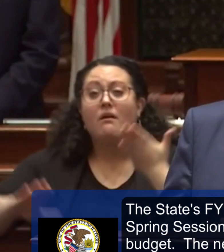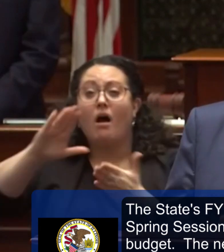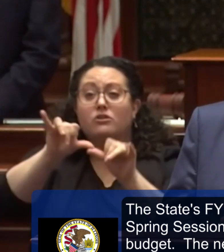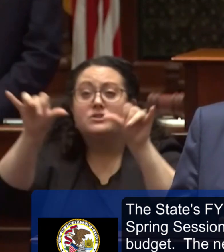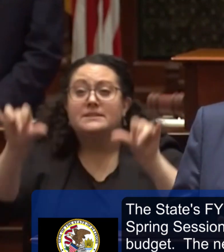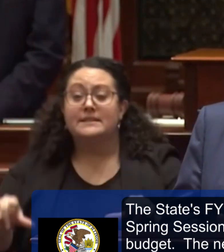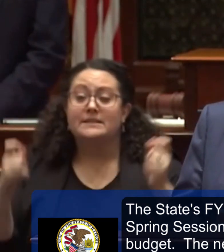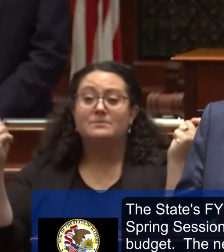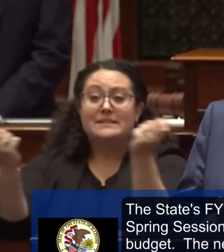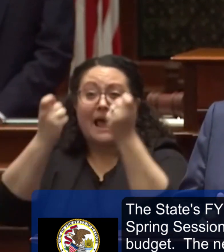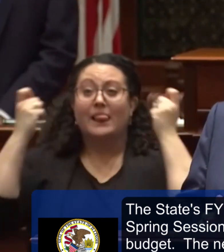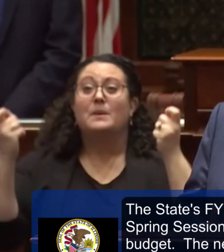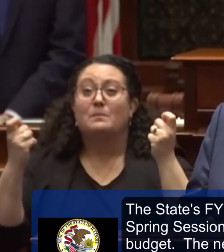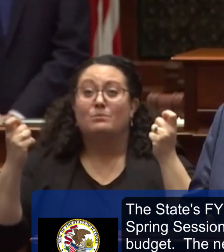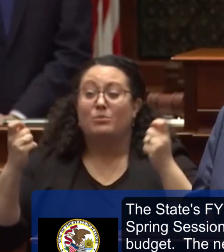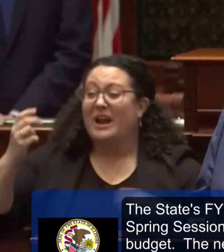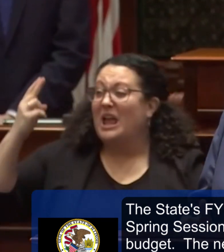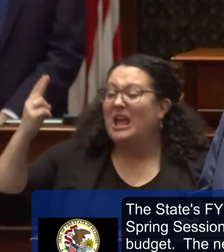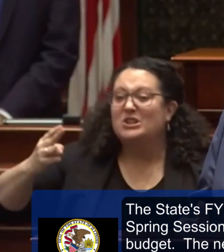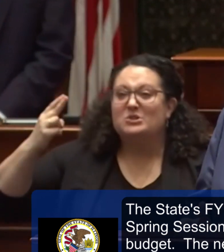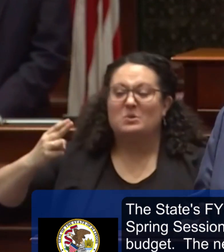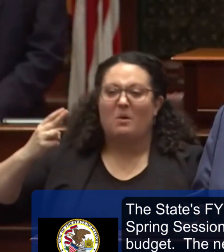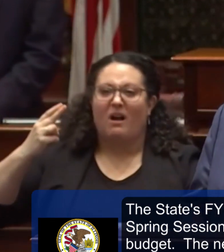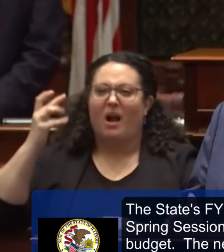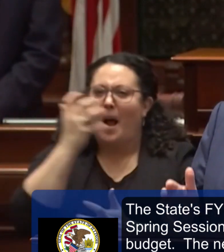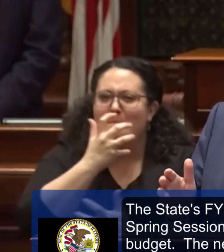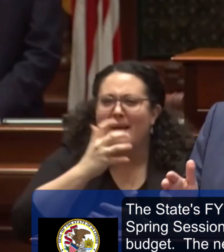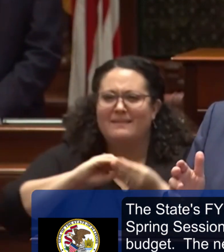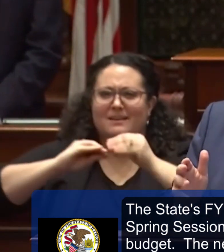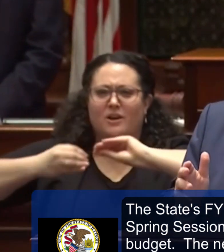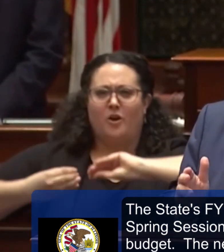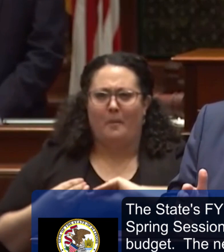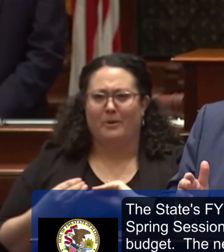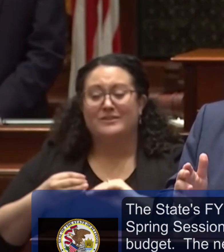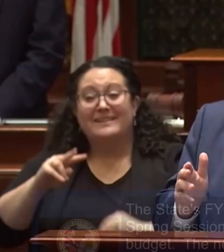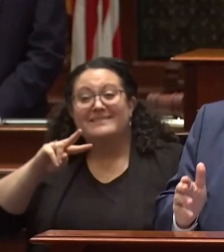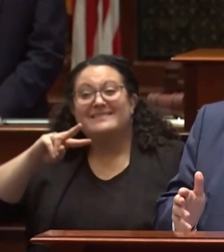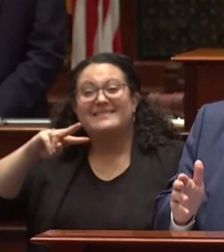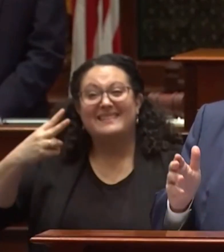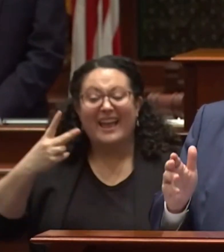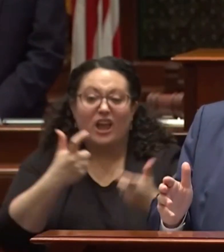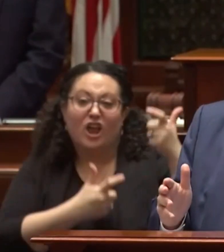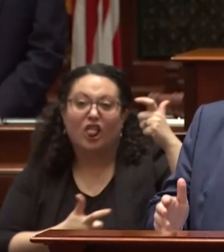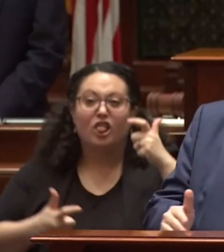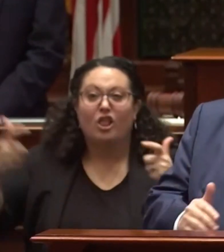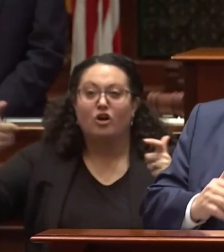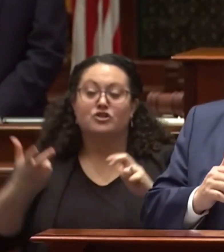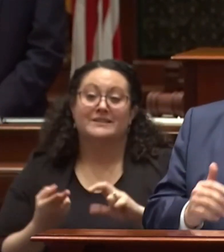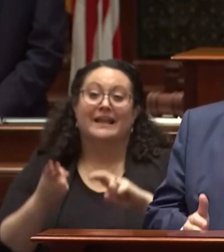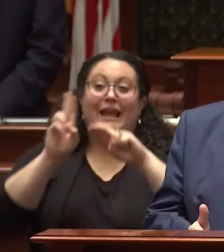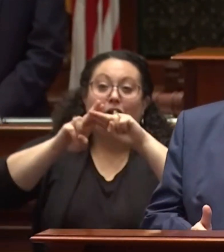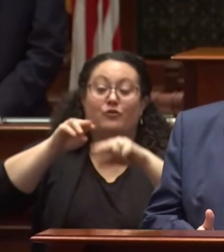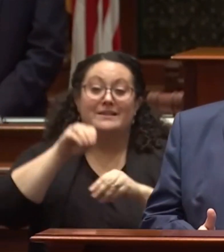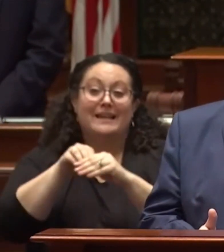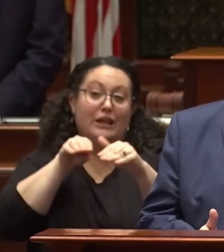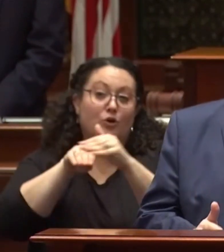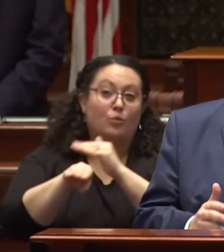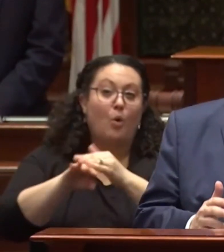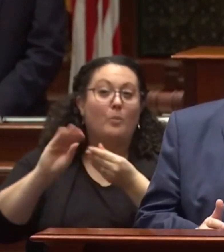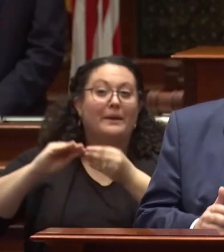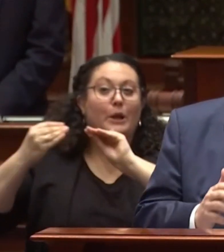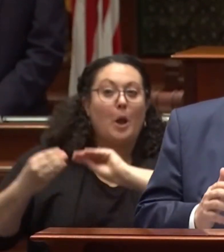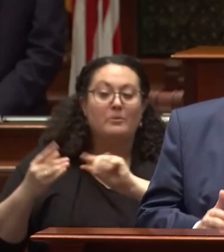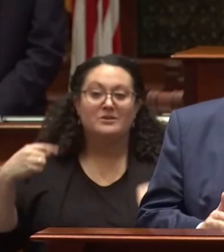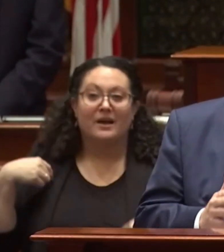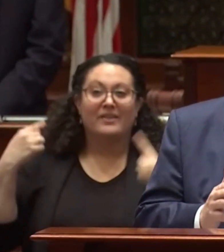system celebrated historic headcounts, marking the second largest increase in enrollment numbers